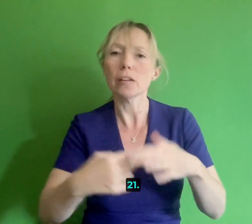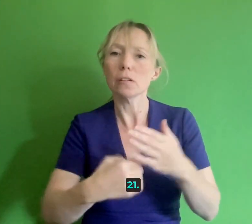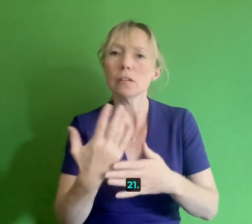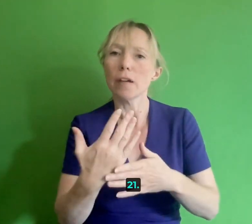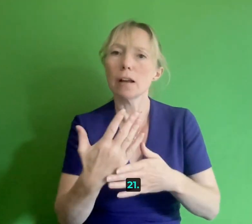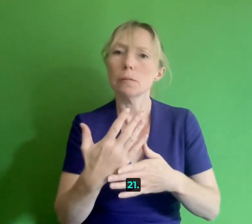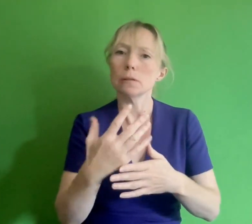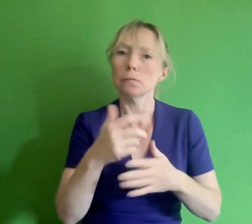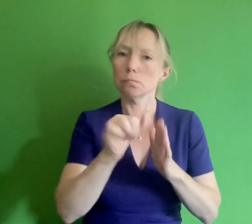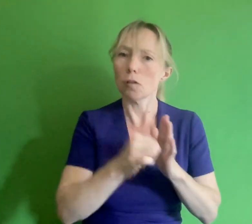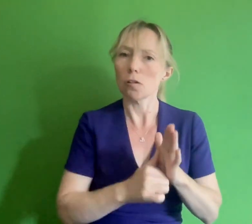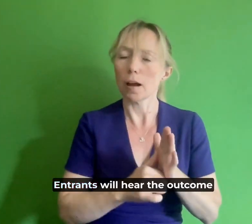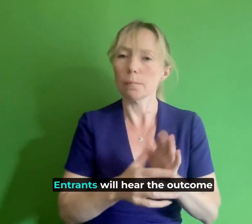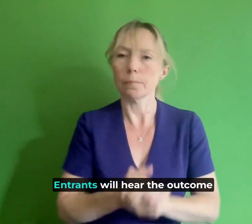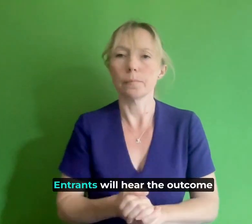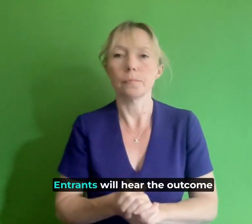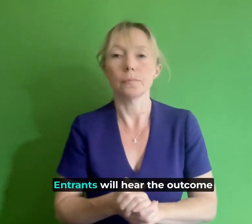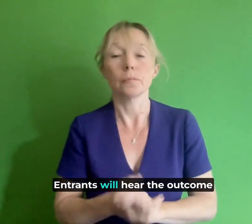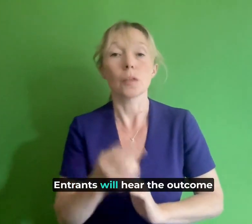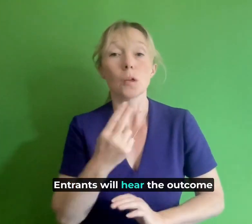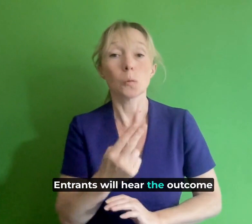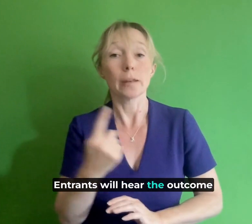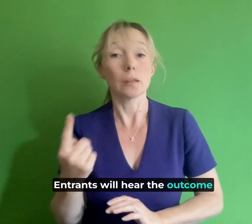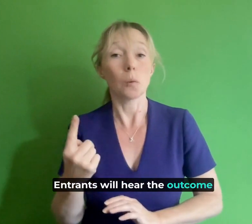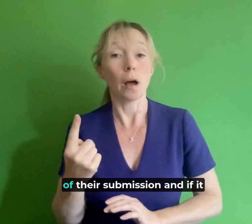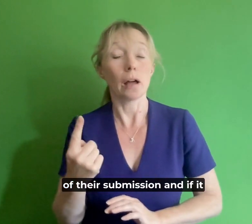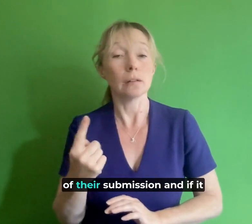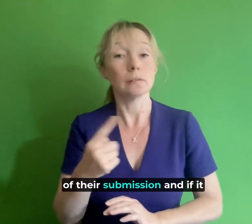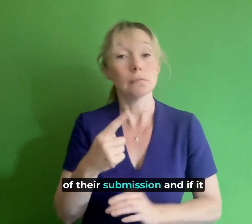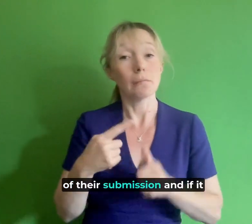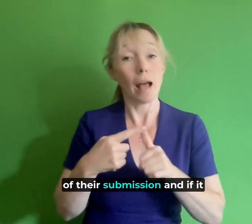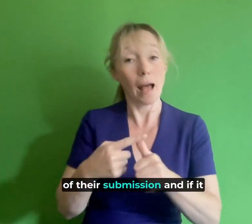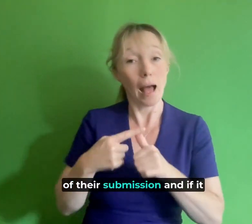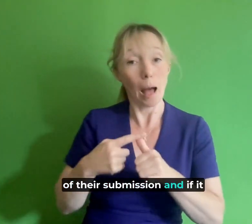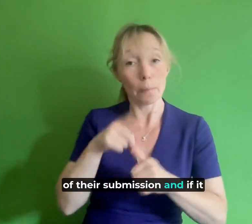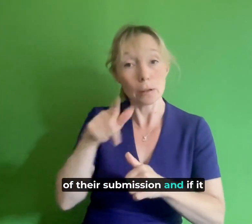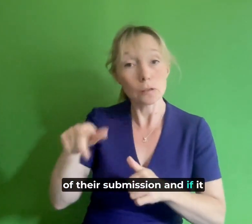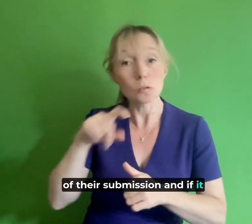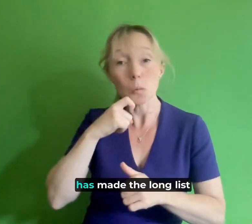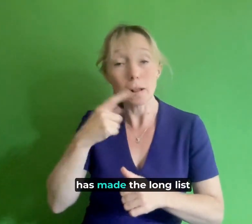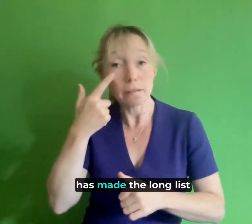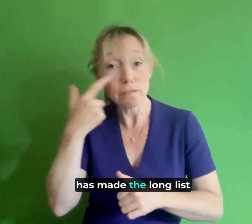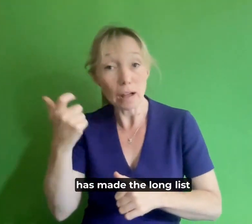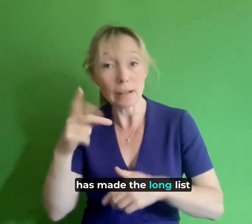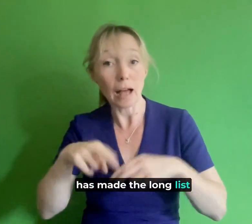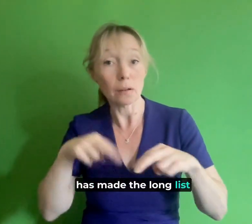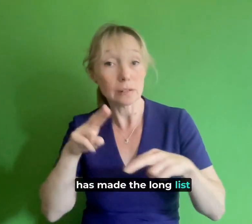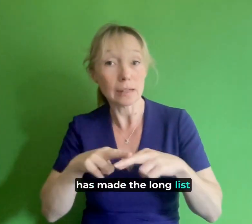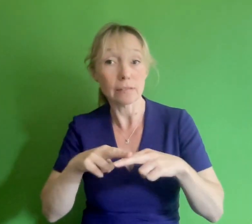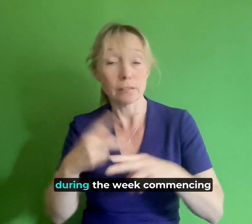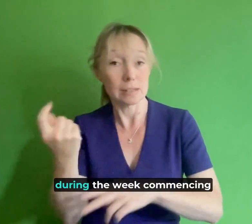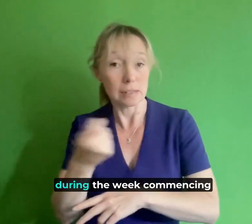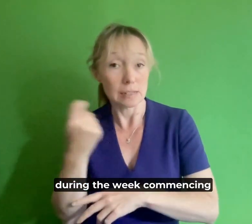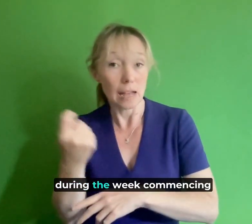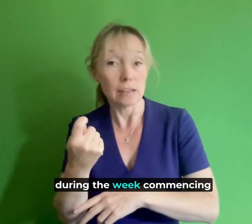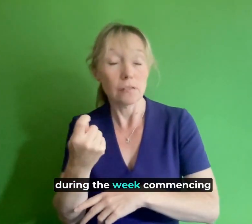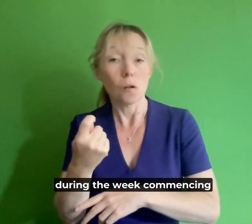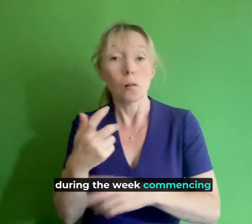21. Entrants will hear the outcome of their submission, and if it is made the long list, during the week